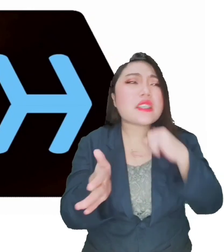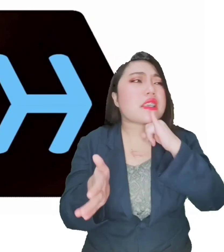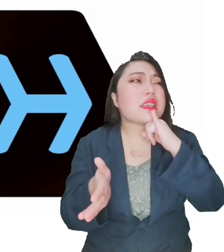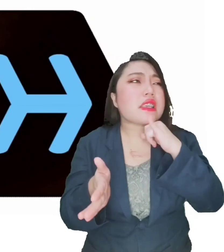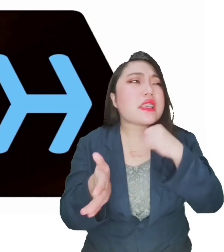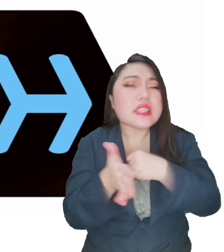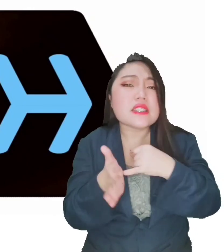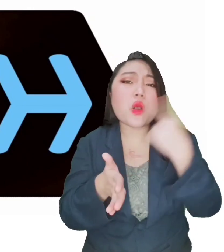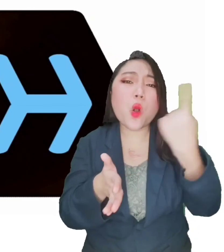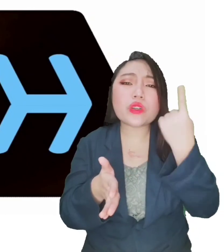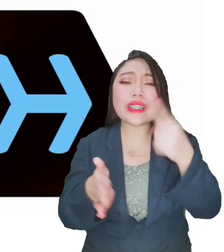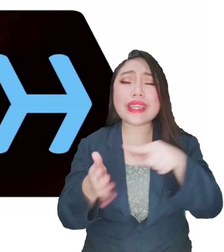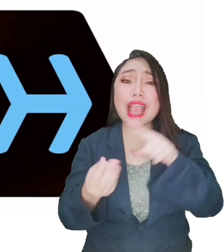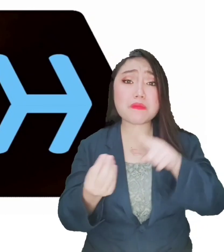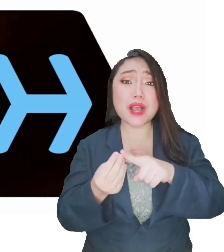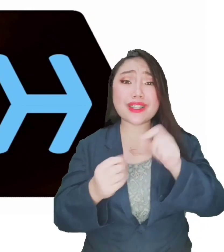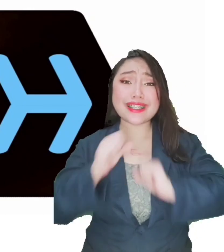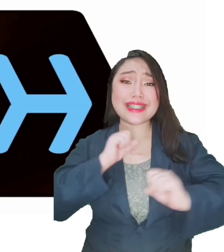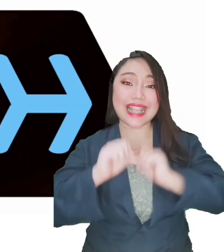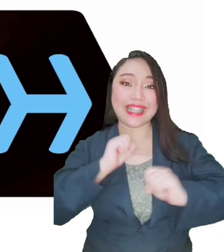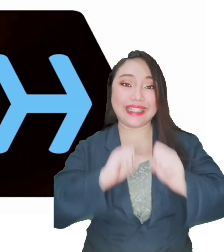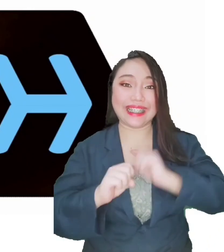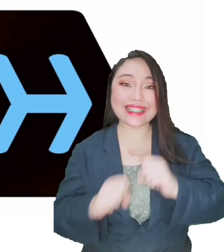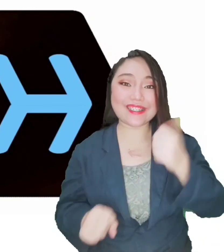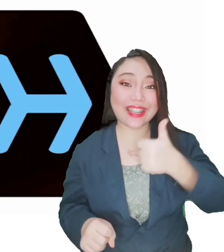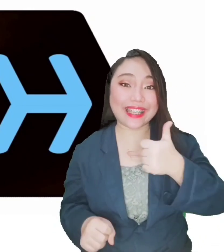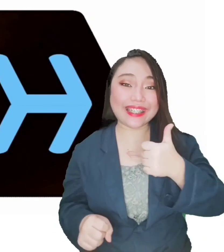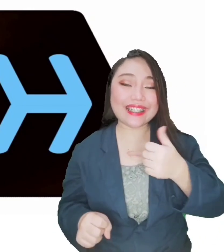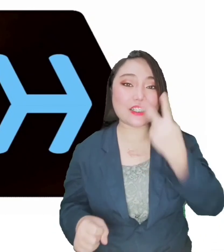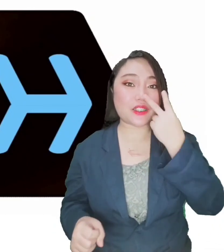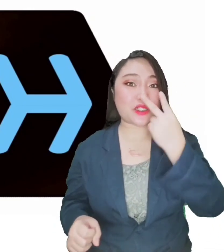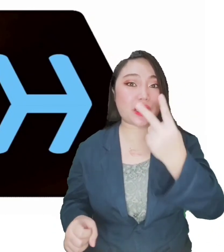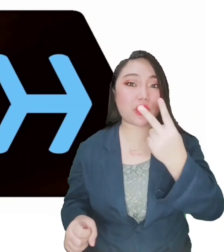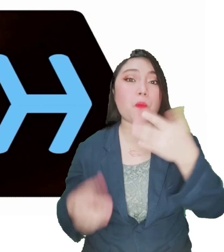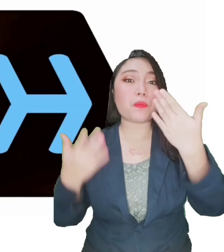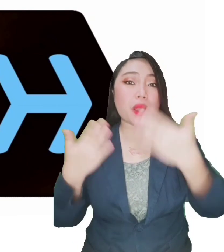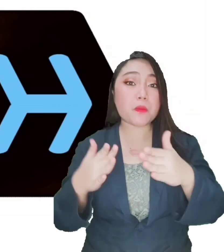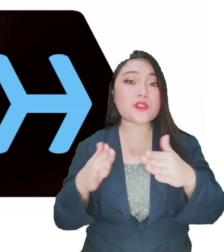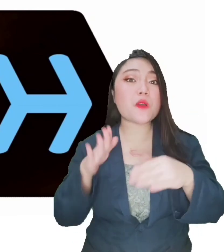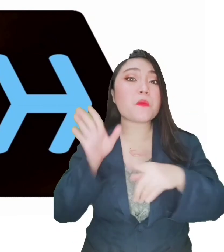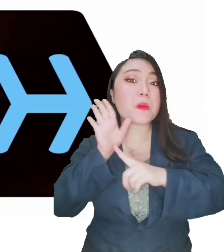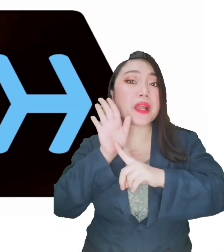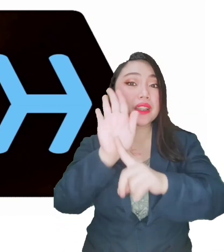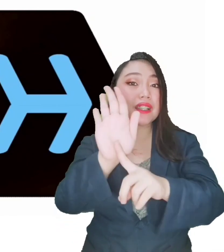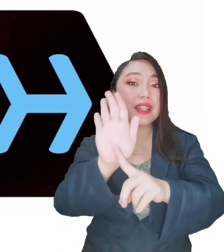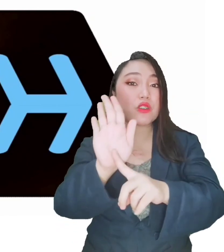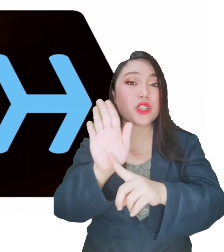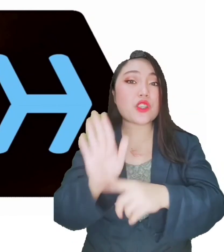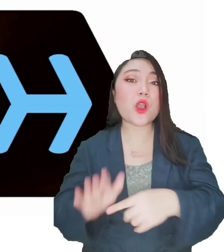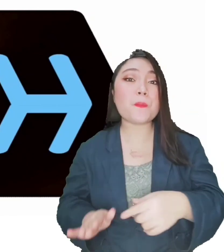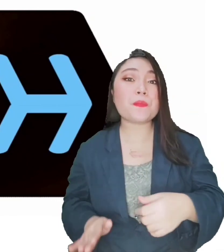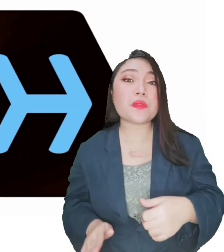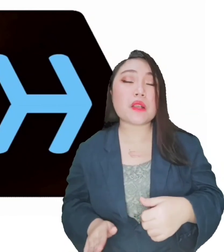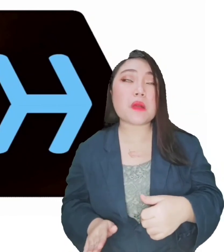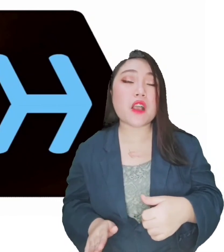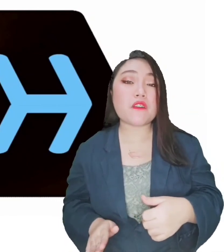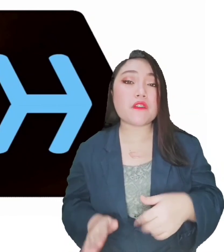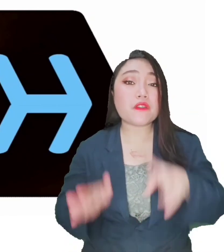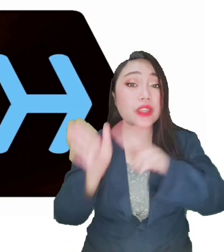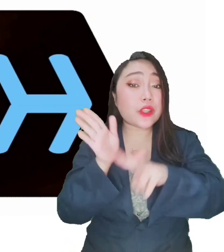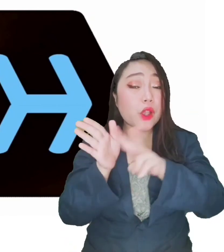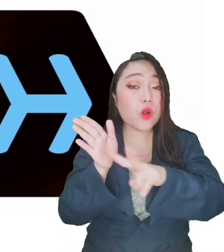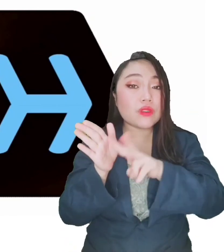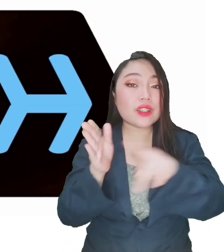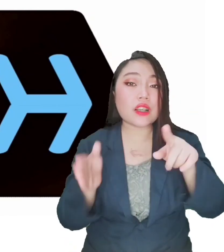that sometimes most of them are just about science, okay? So I will show you